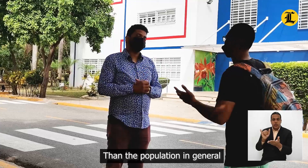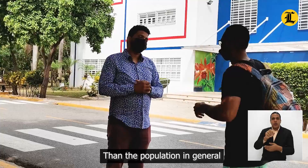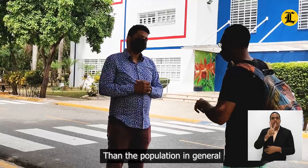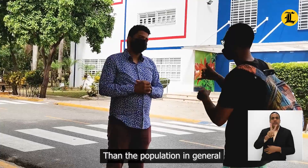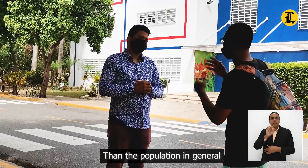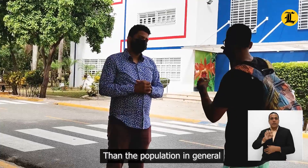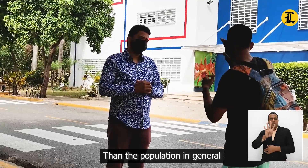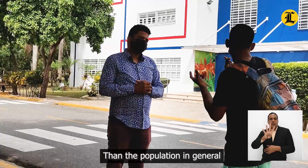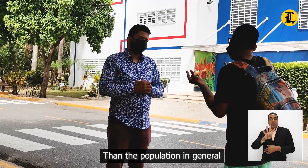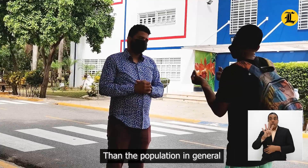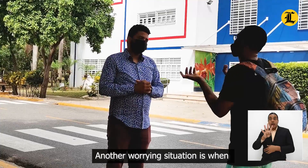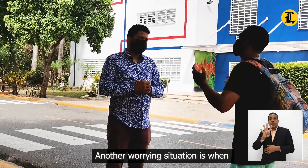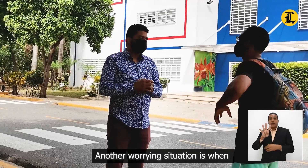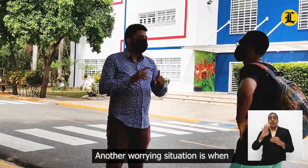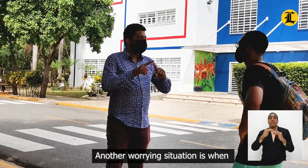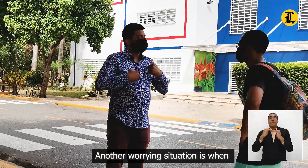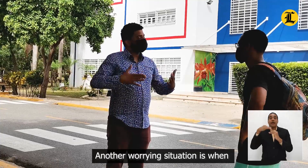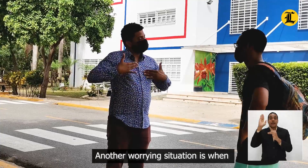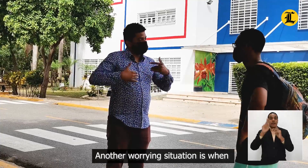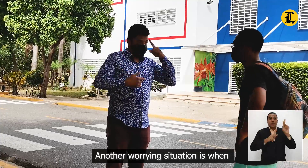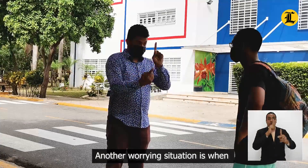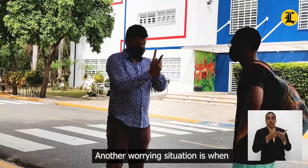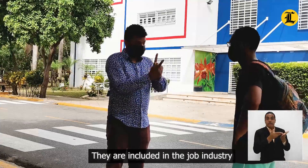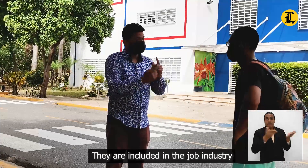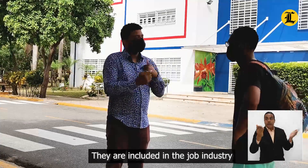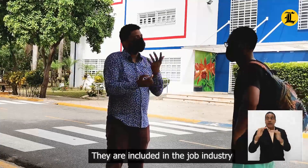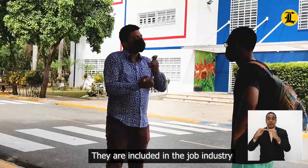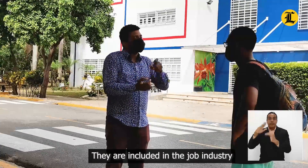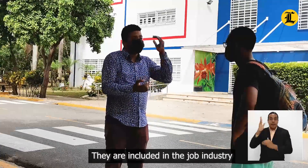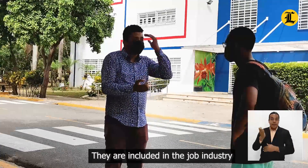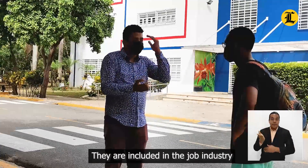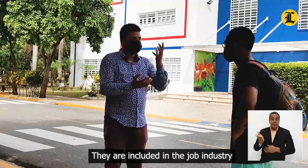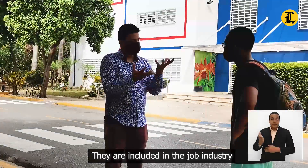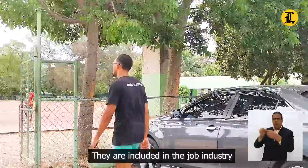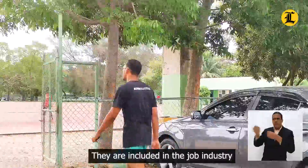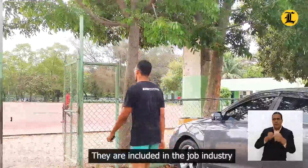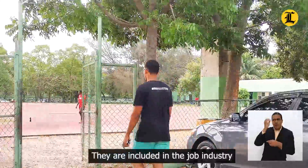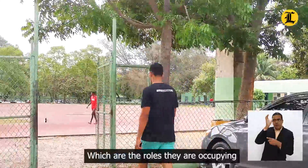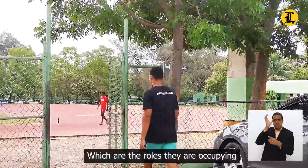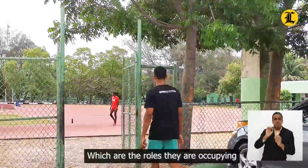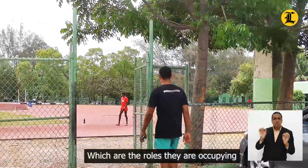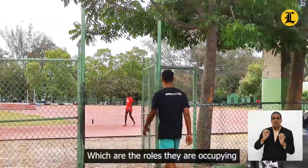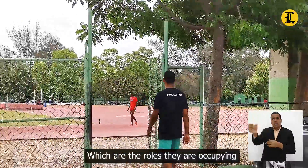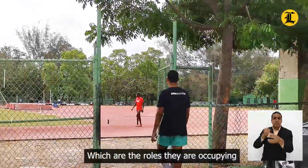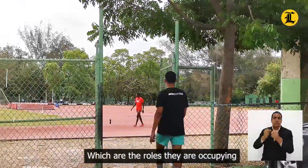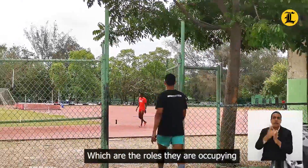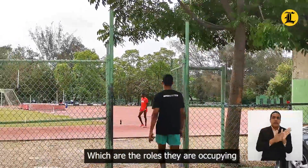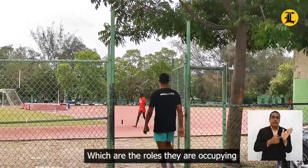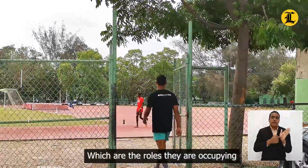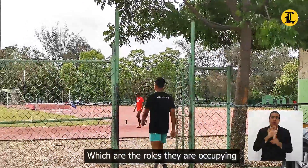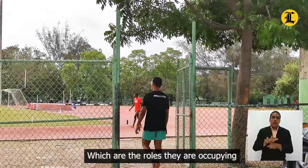population in general. Another worrying situation is when they are included in the job industry. Which are